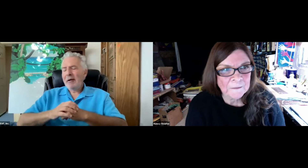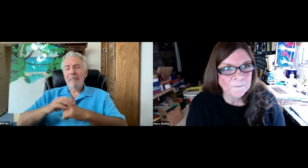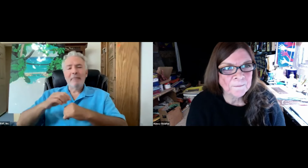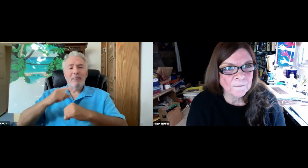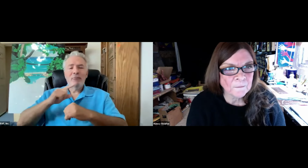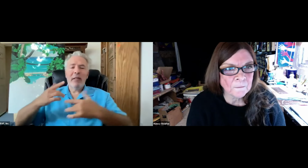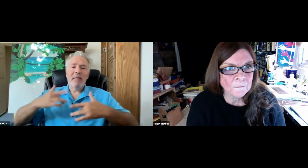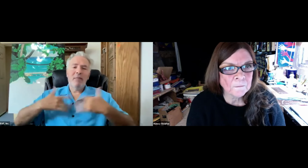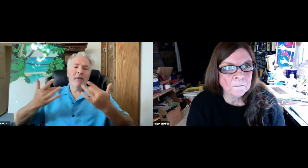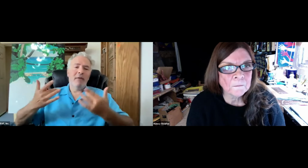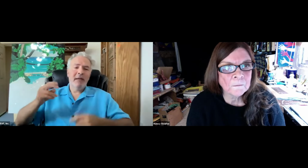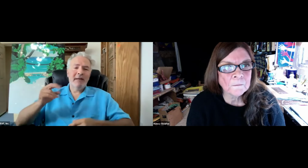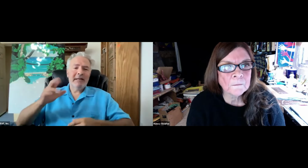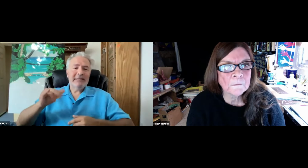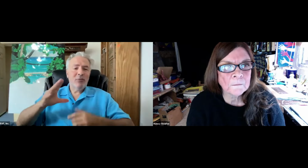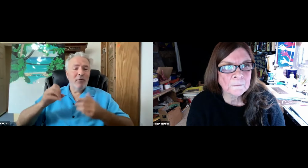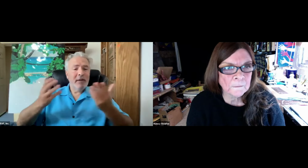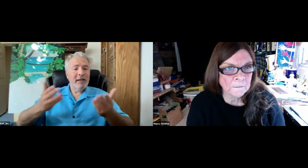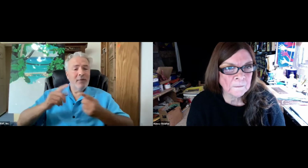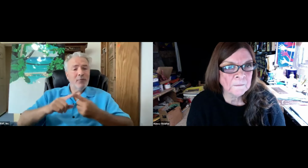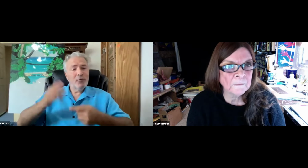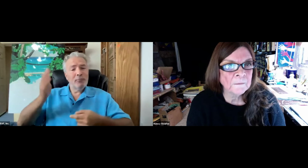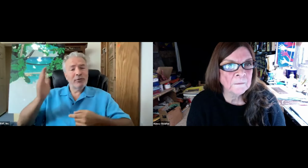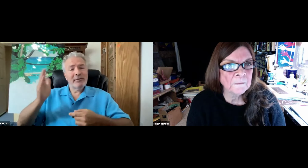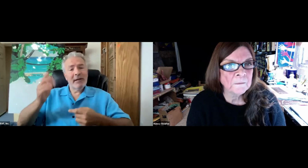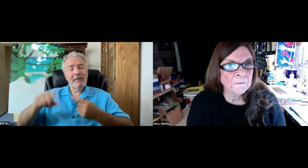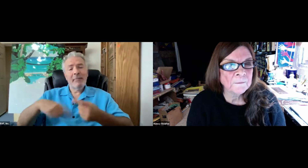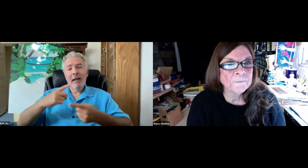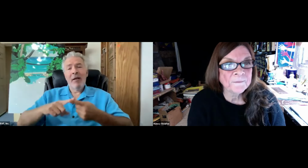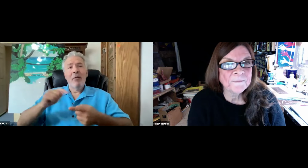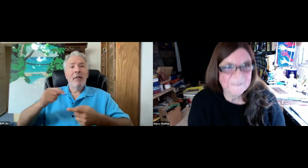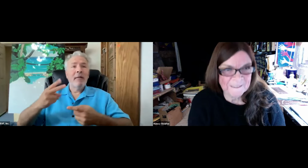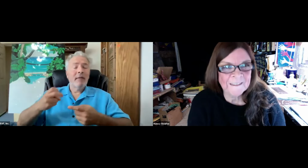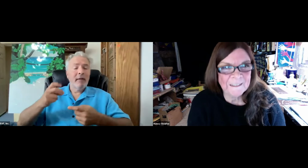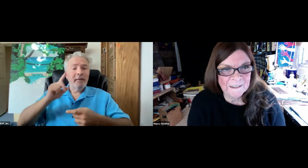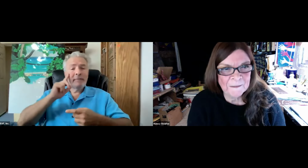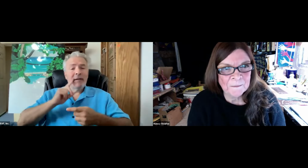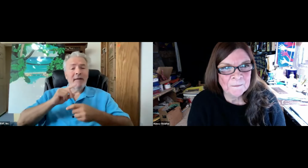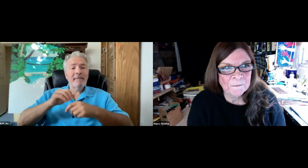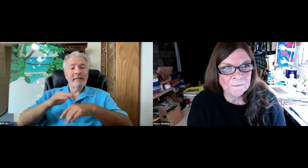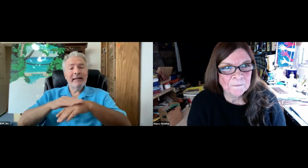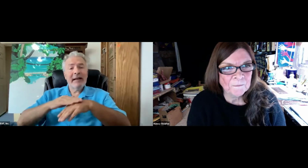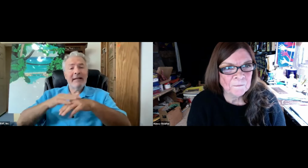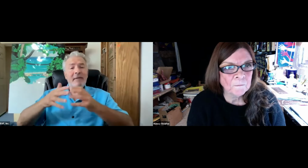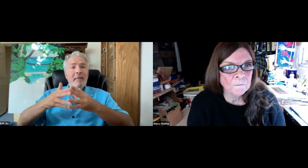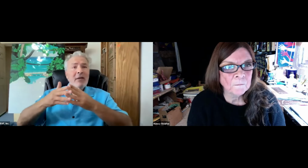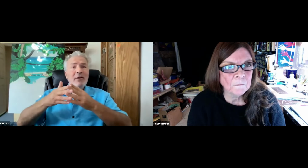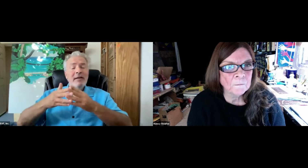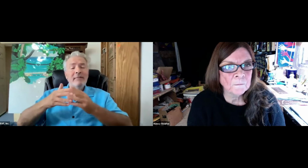today. I am thrilled that she is here tonight to do her presentation